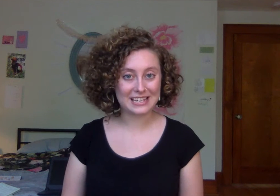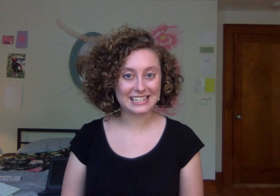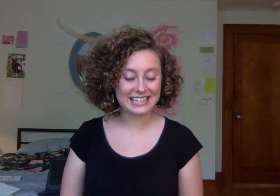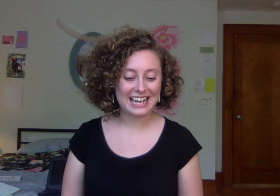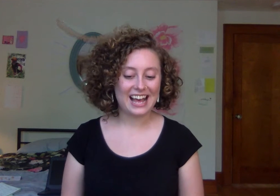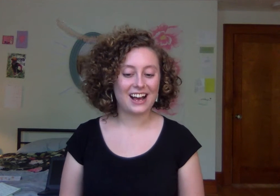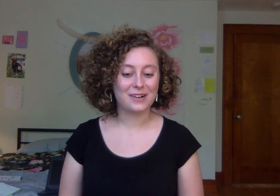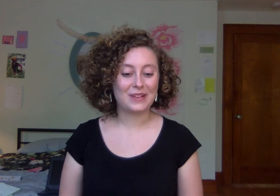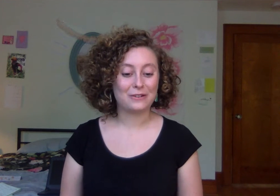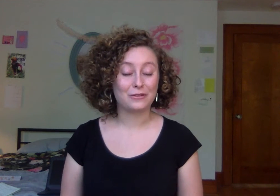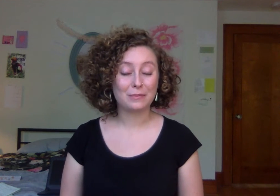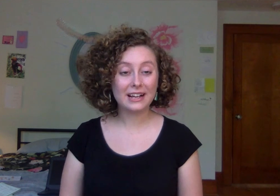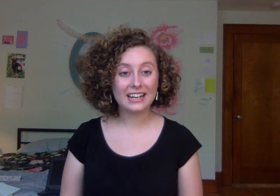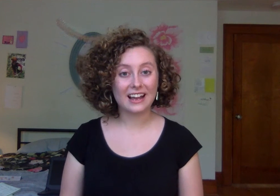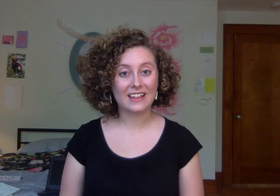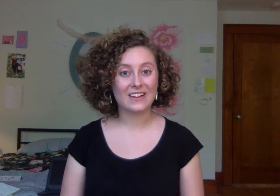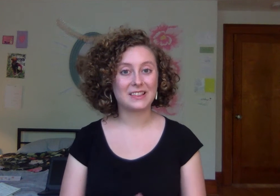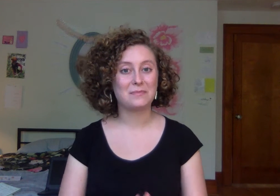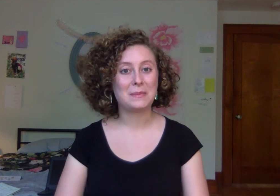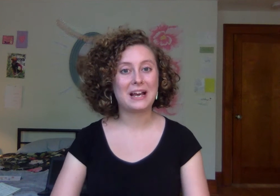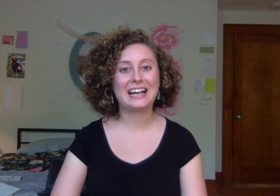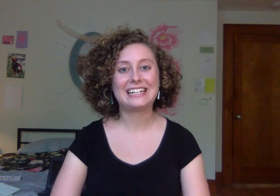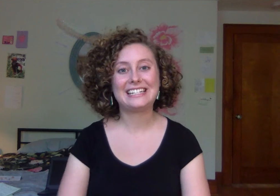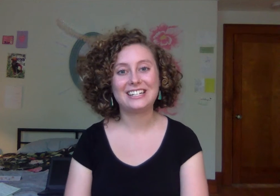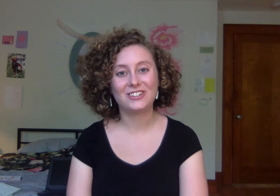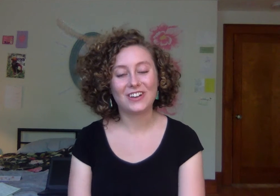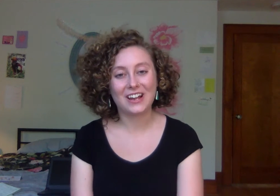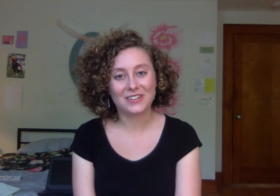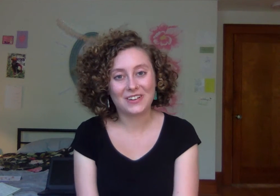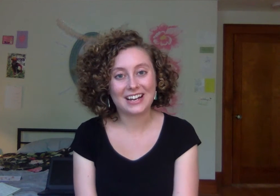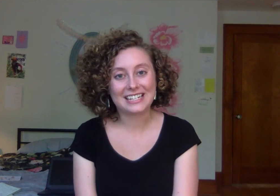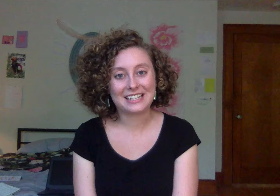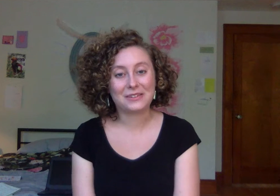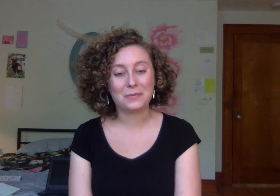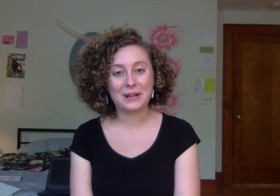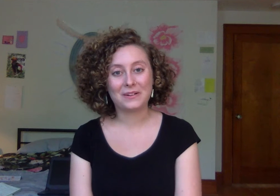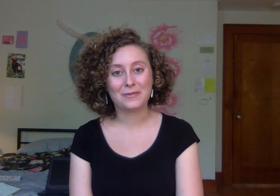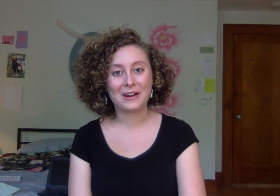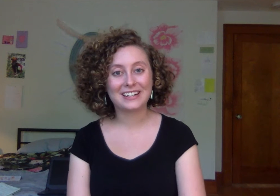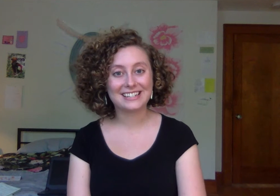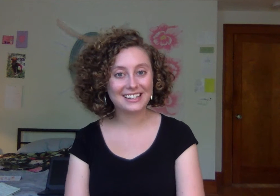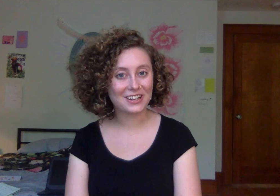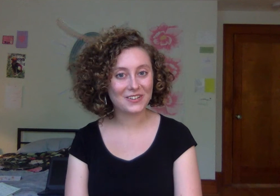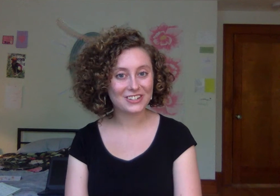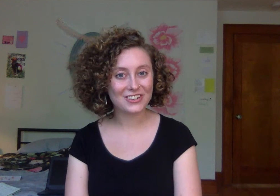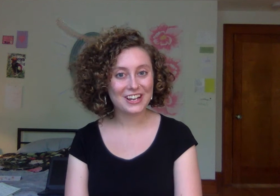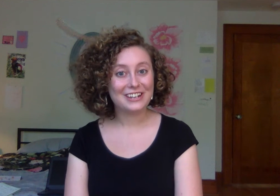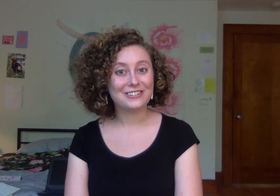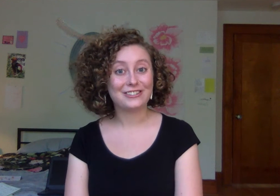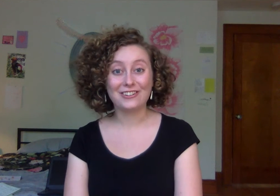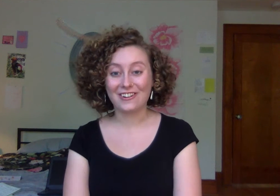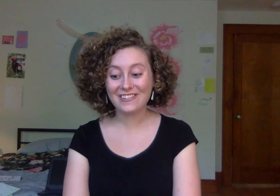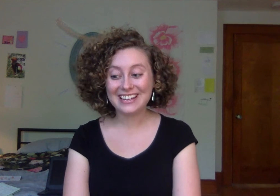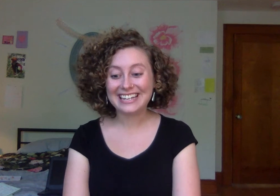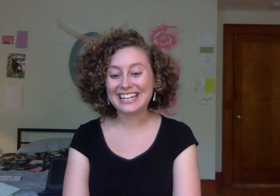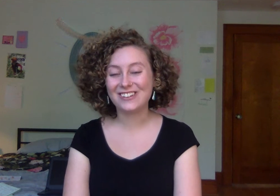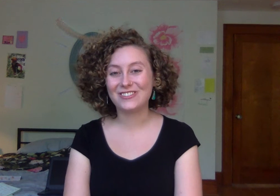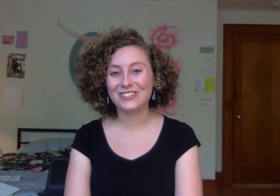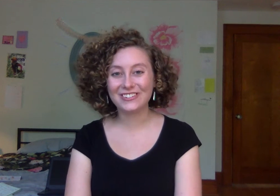recipes. And for mine, I thought that maybe I could teach you guys a little bit of American Sign Language. So if you don't